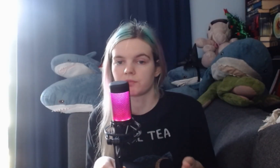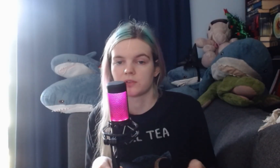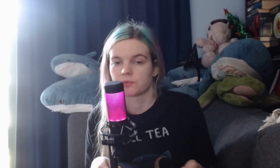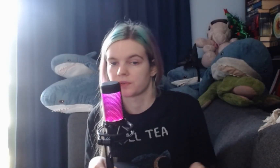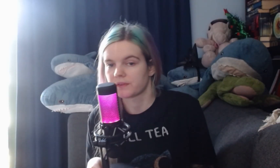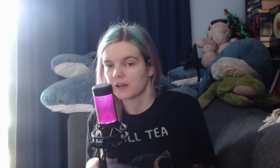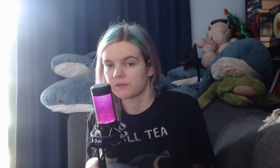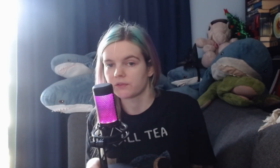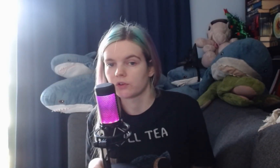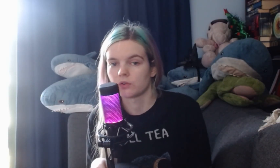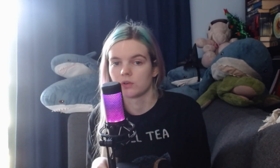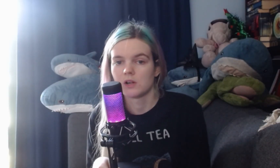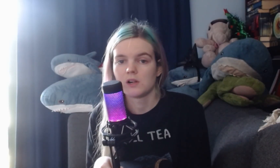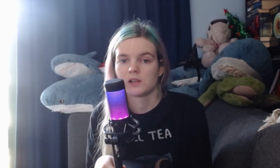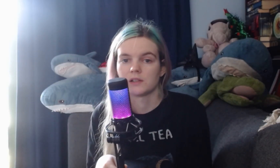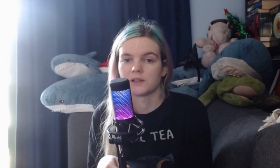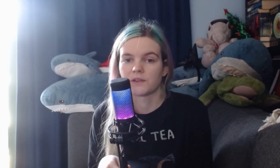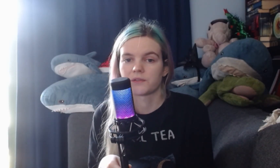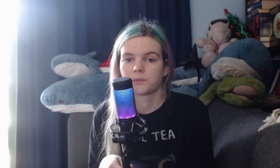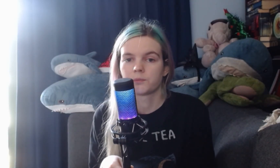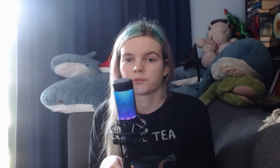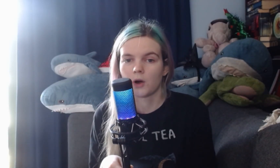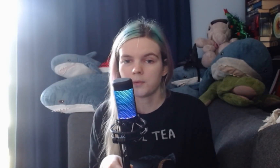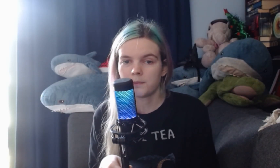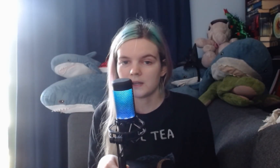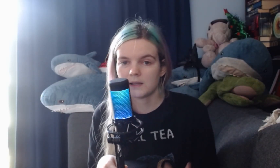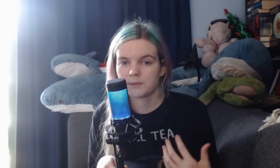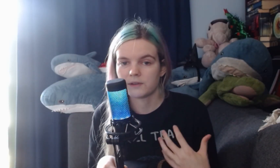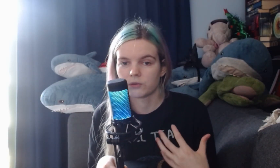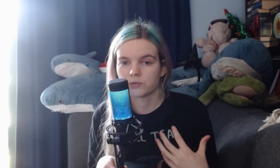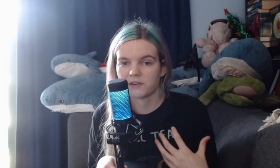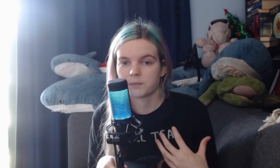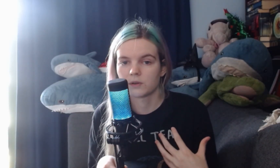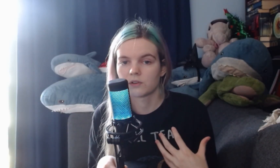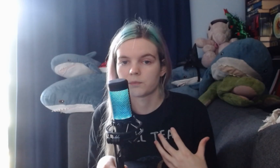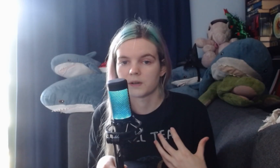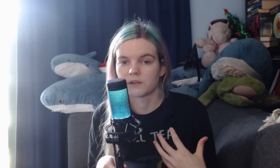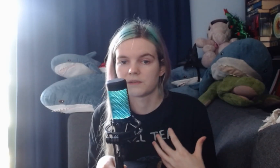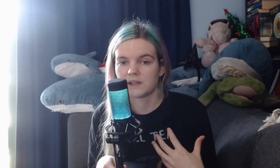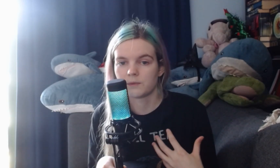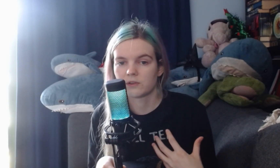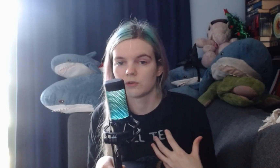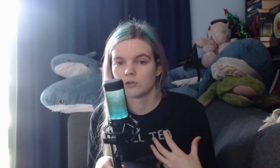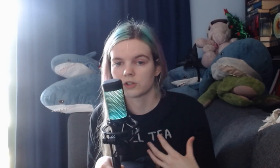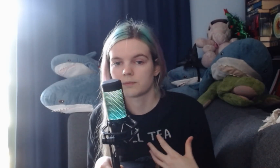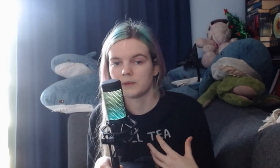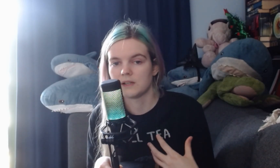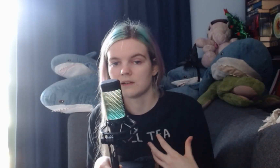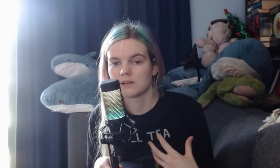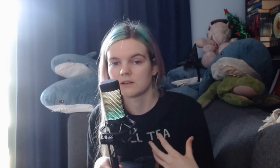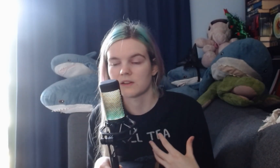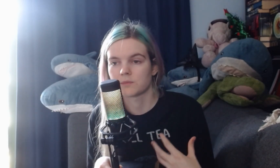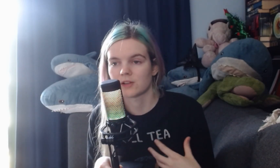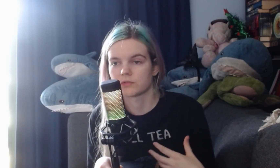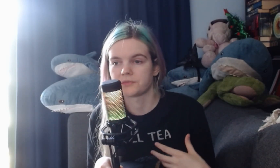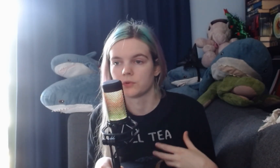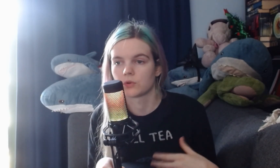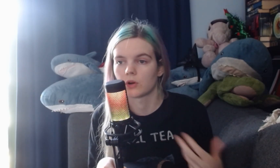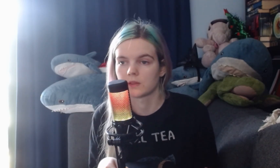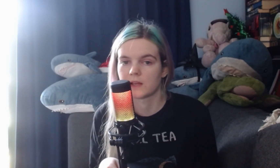different signs. So it is probably, please don't trust me on this, but it seems to not be as much of a full conlang